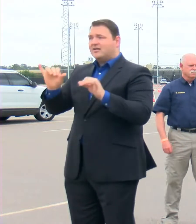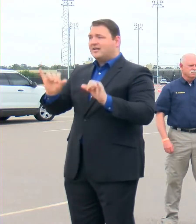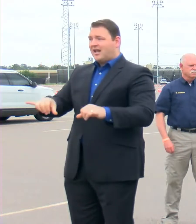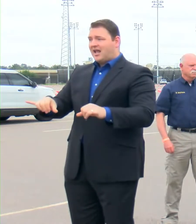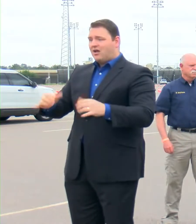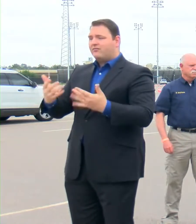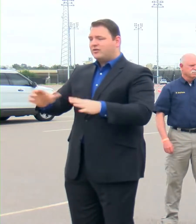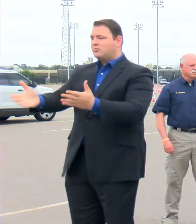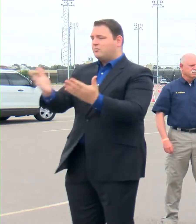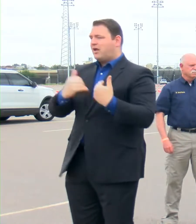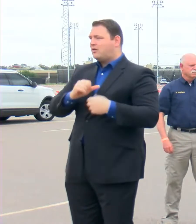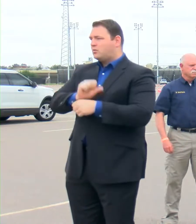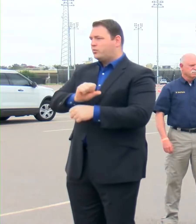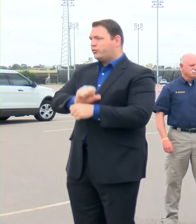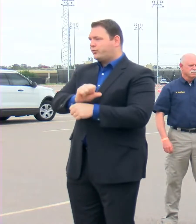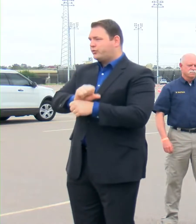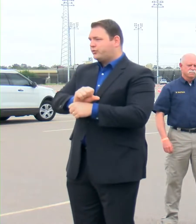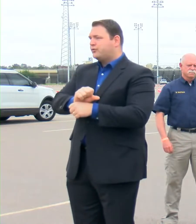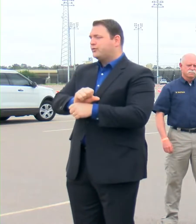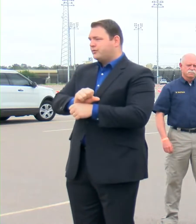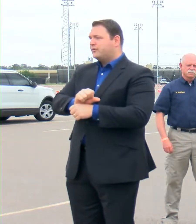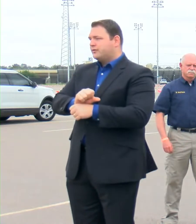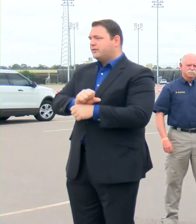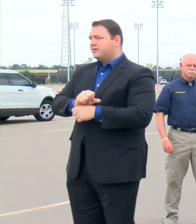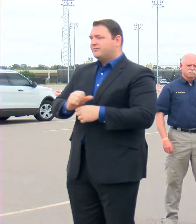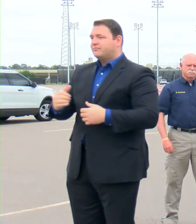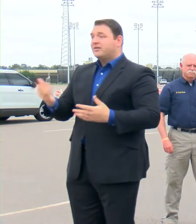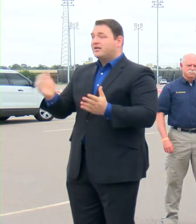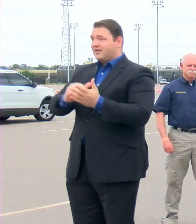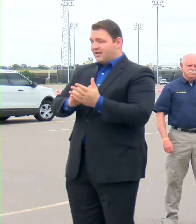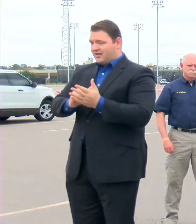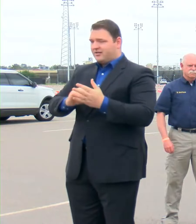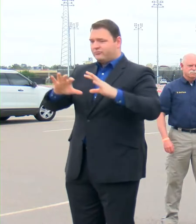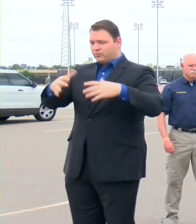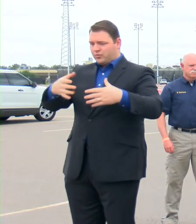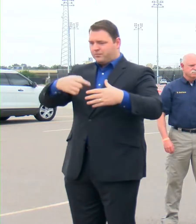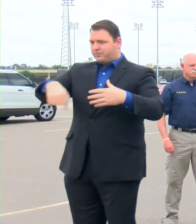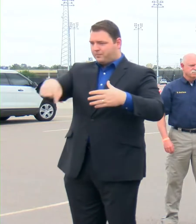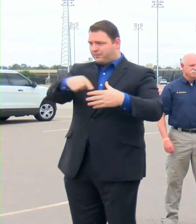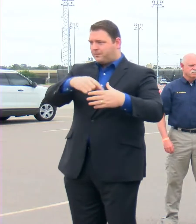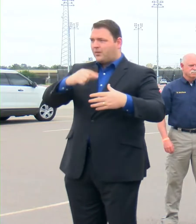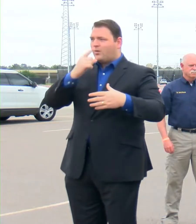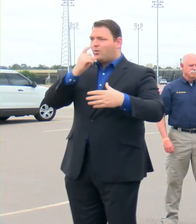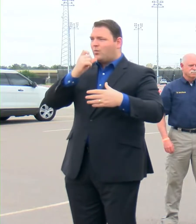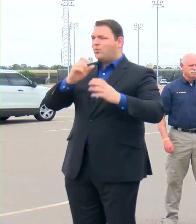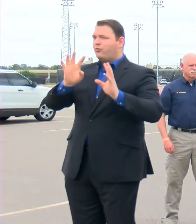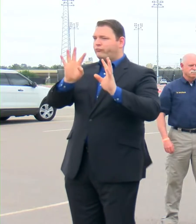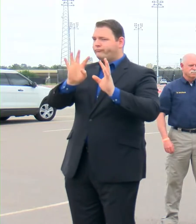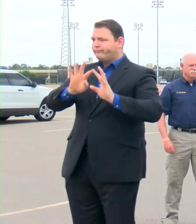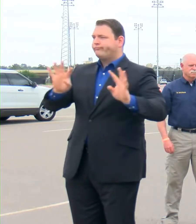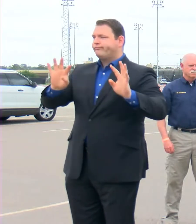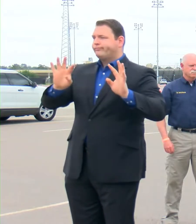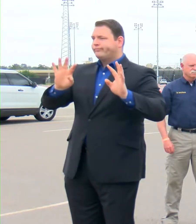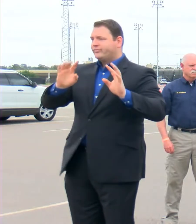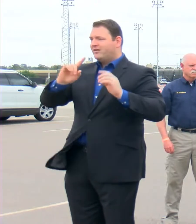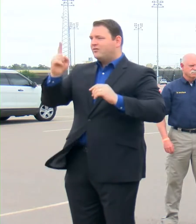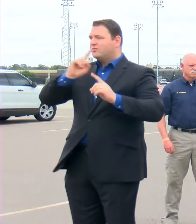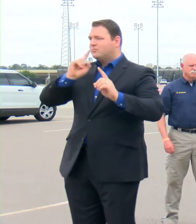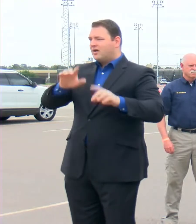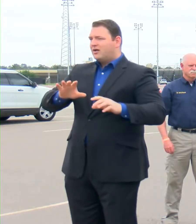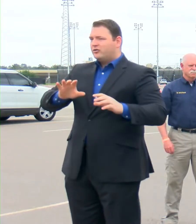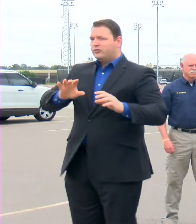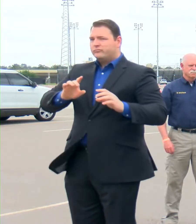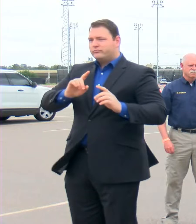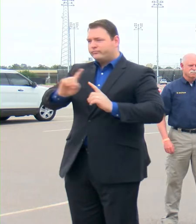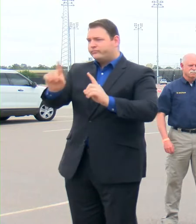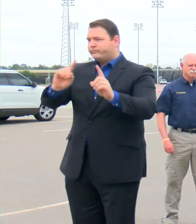had 17 employees, all frontline members of the department that have tested positive. Two